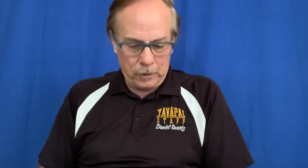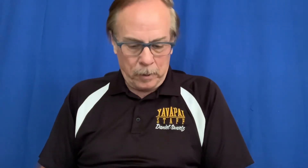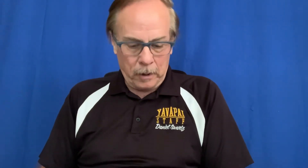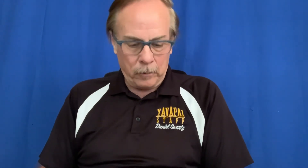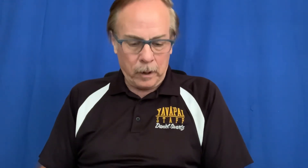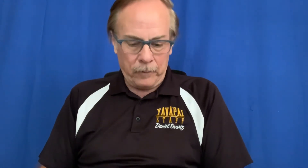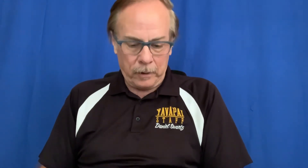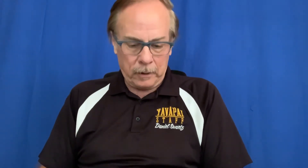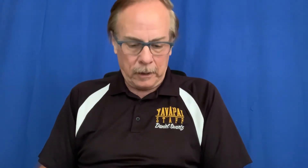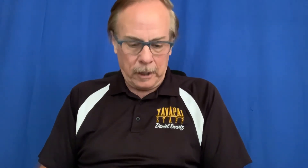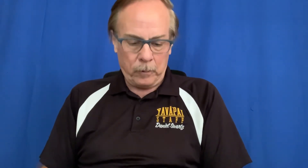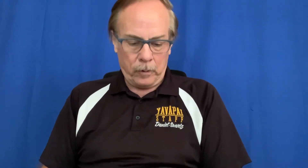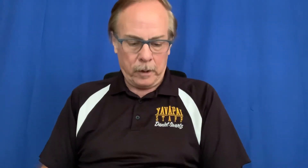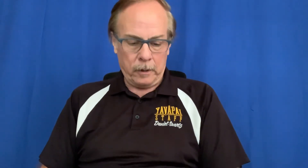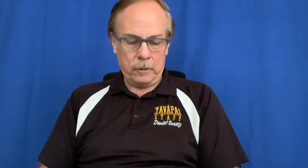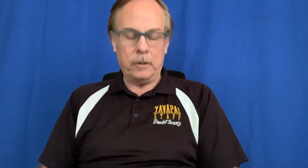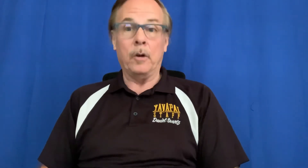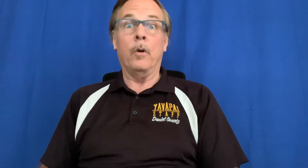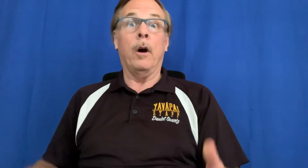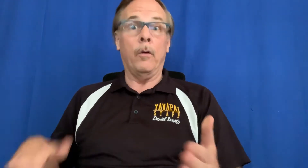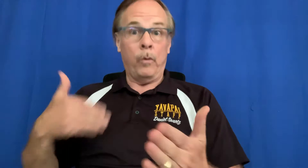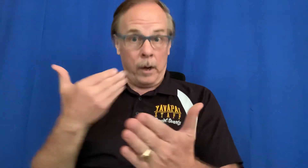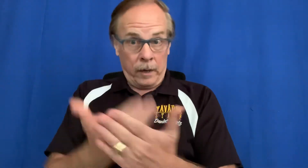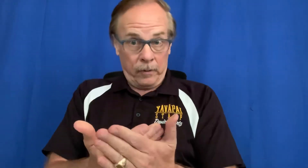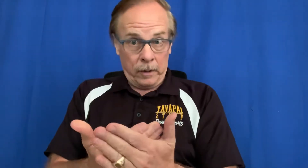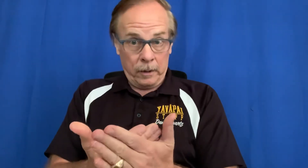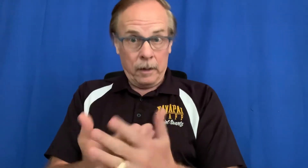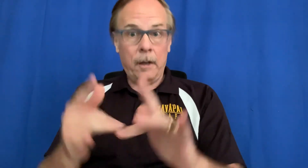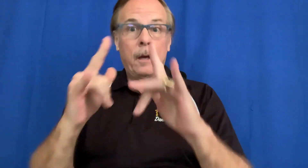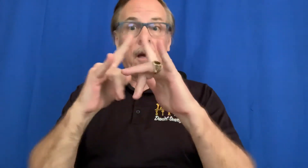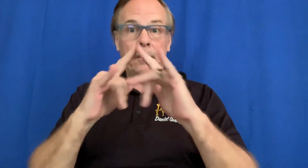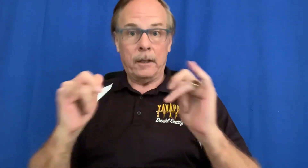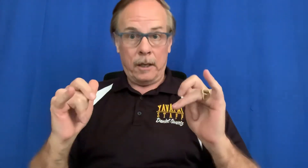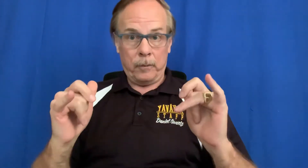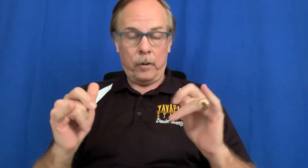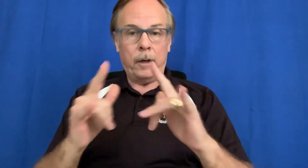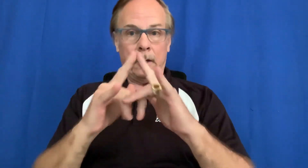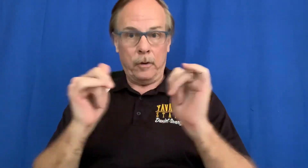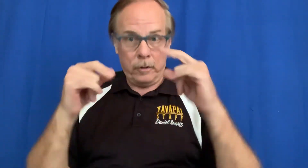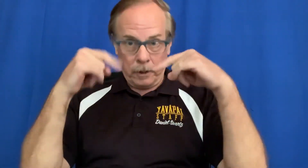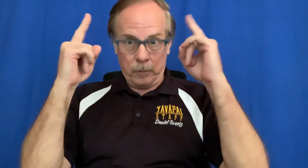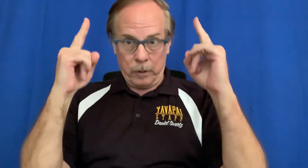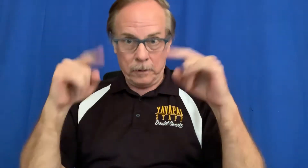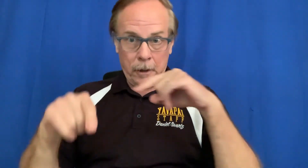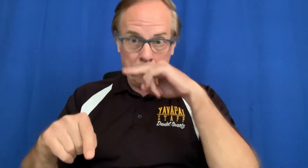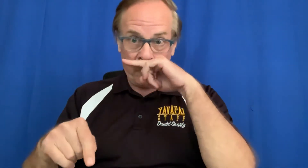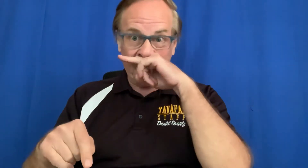upon arriving at the campground. So, arriving at the campground. Notice eyebrows up,